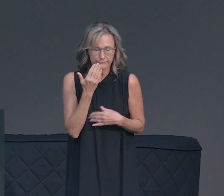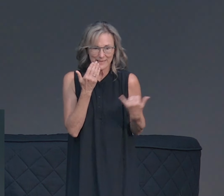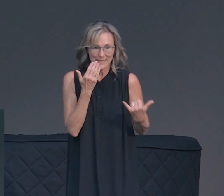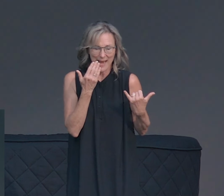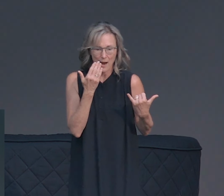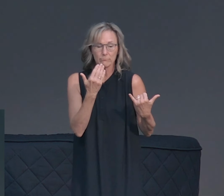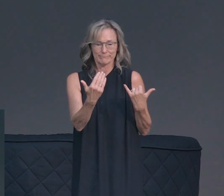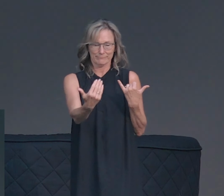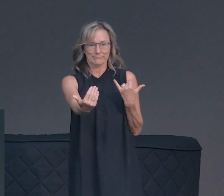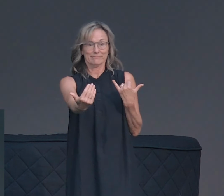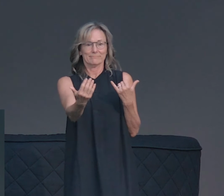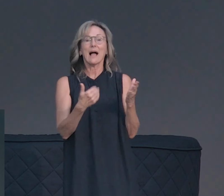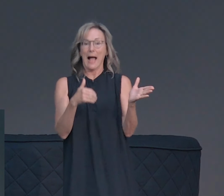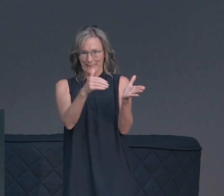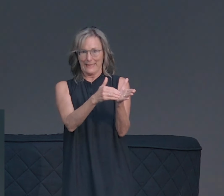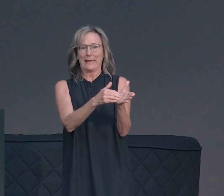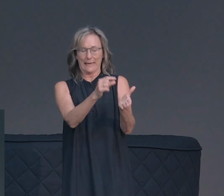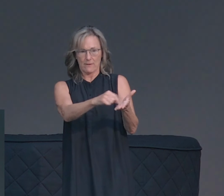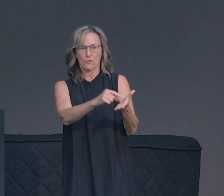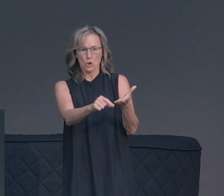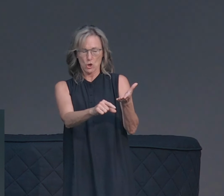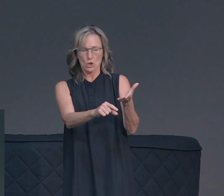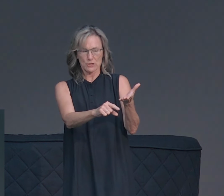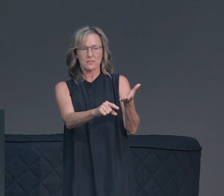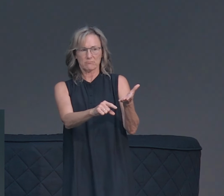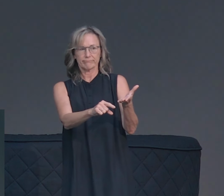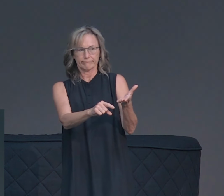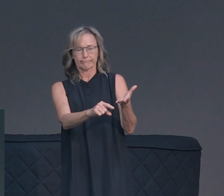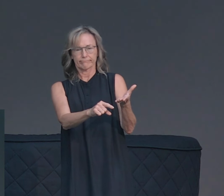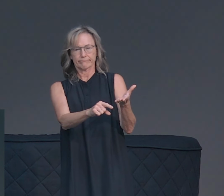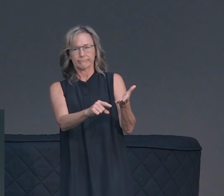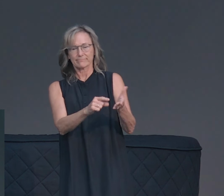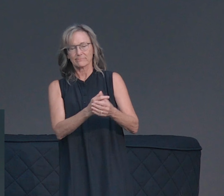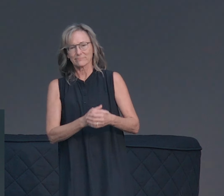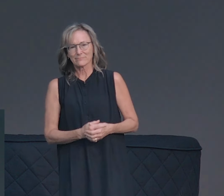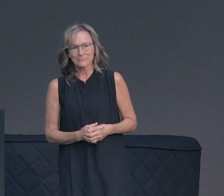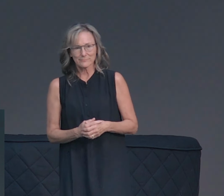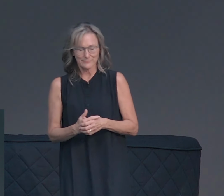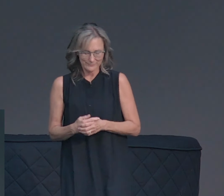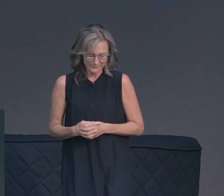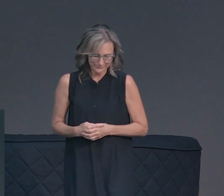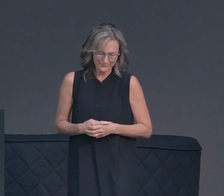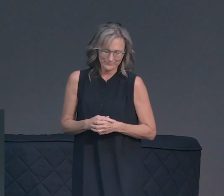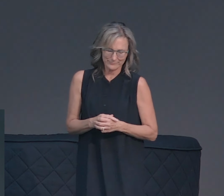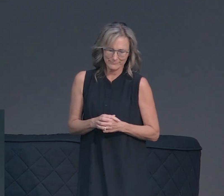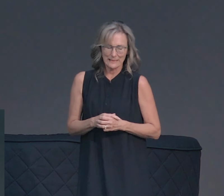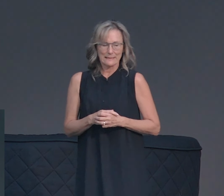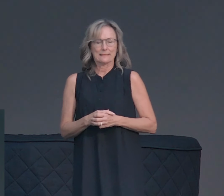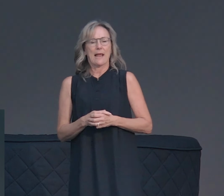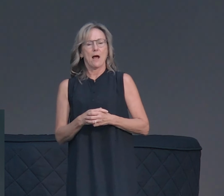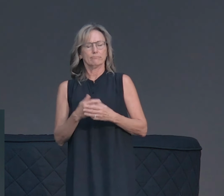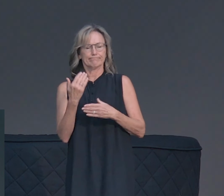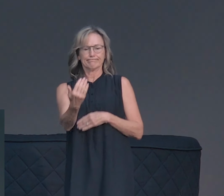We started with a zoomed out lens, and then we zoomed in closely on the text, and we're zooming back out once